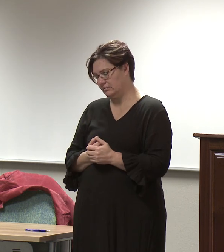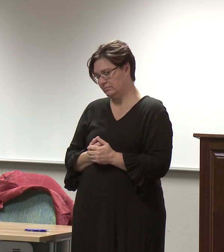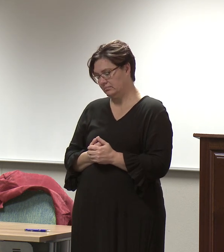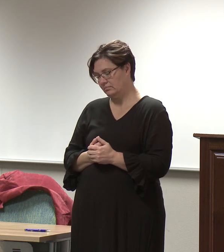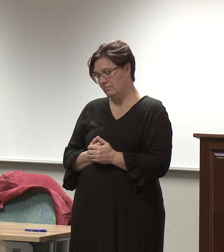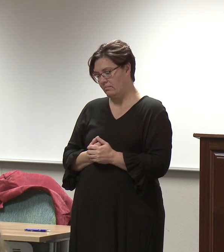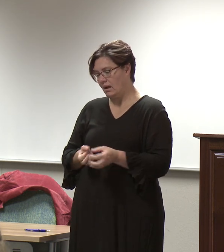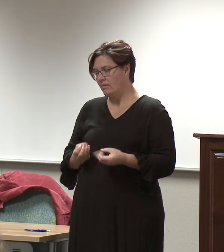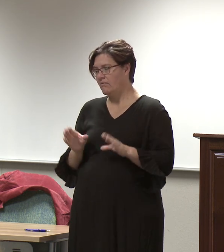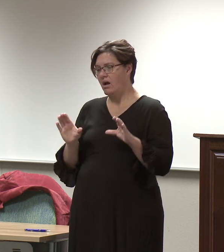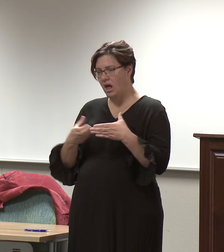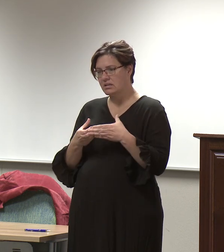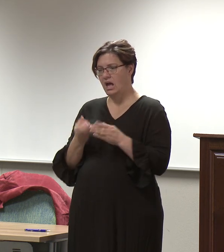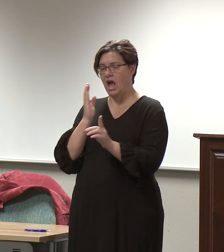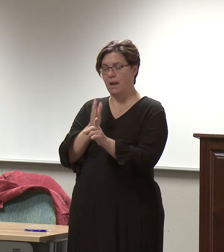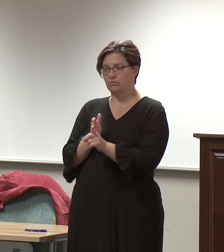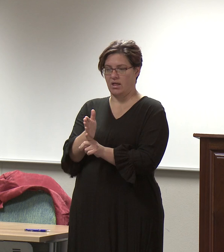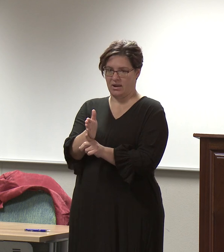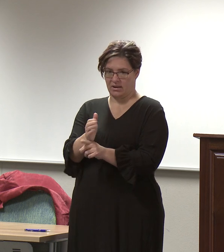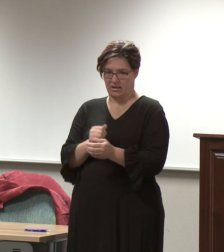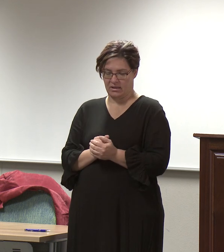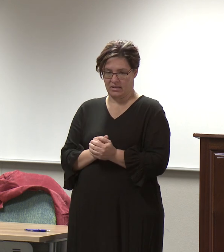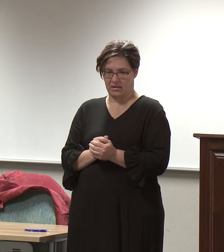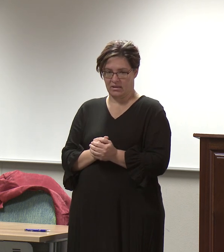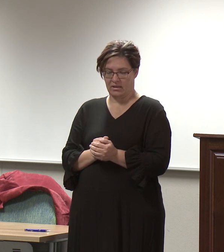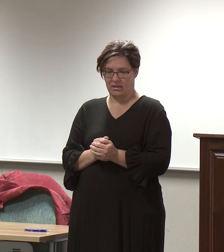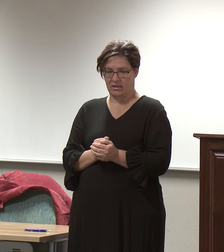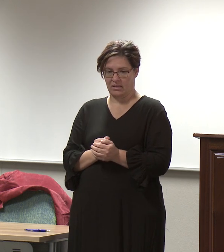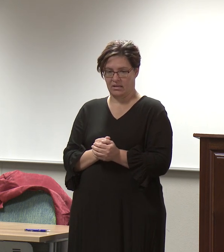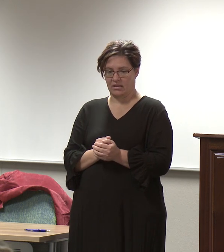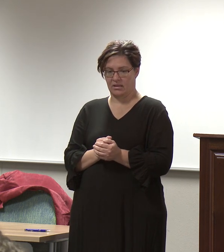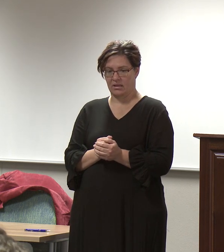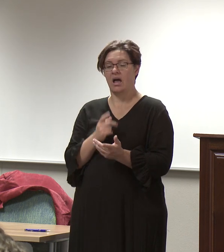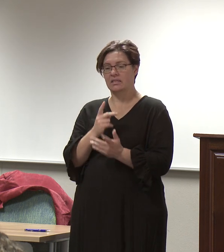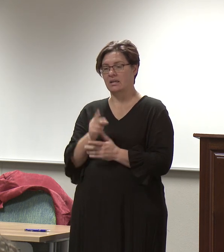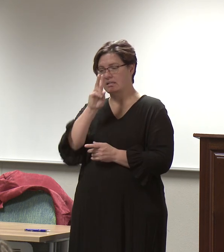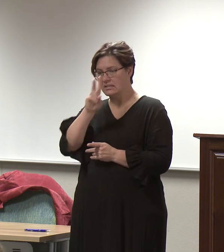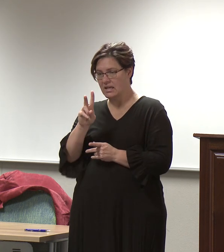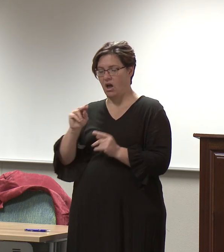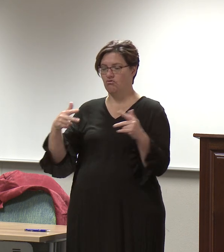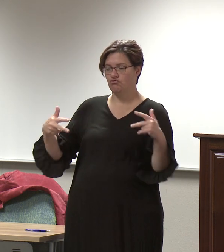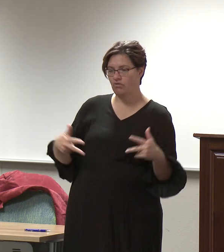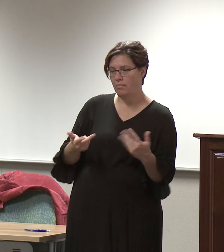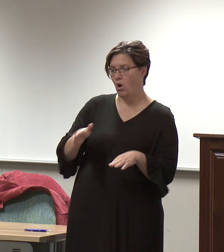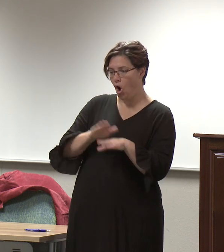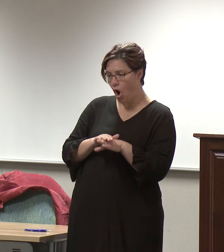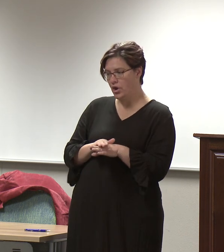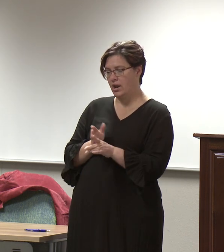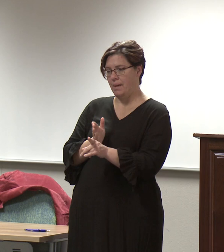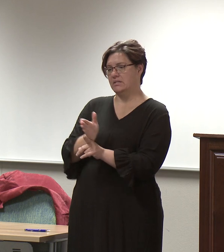I give a class on abyssal line, and then see the rap on the abyssal